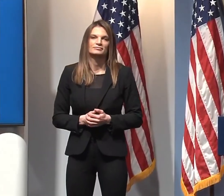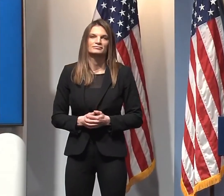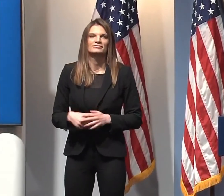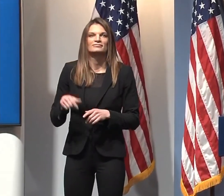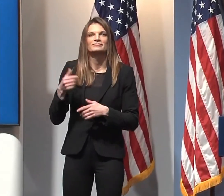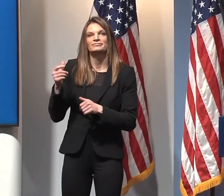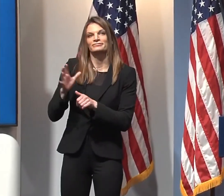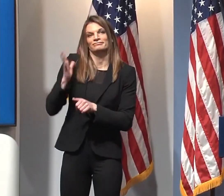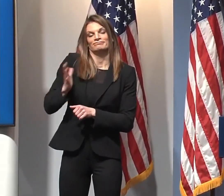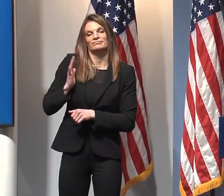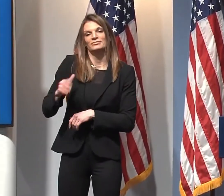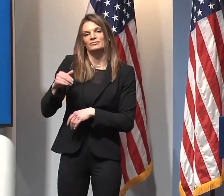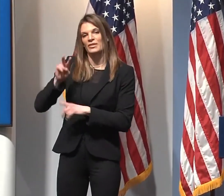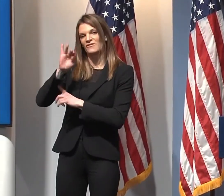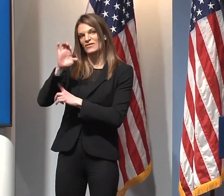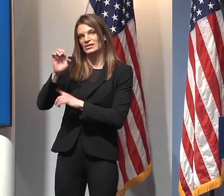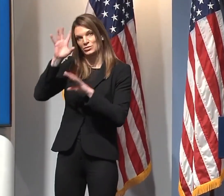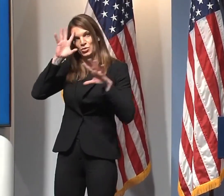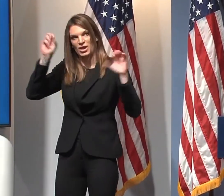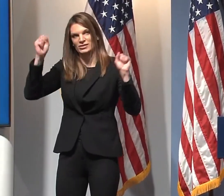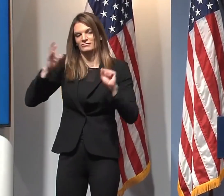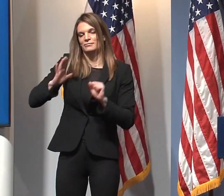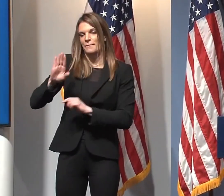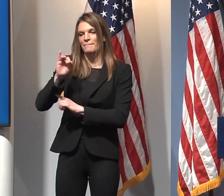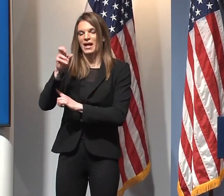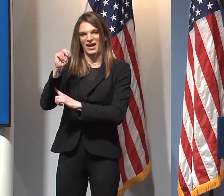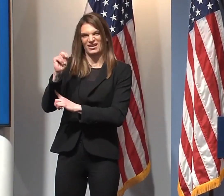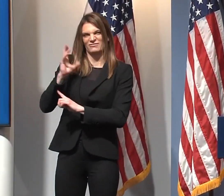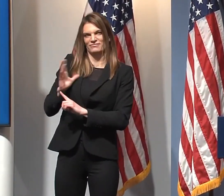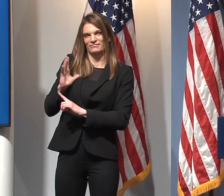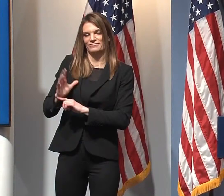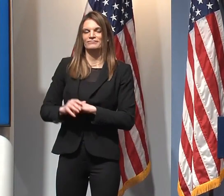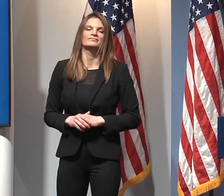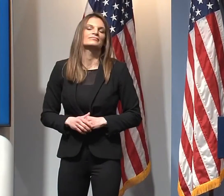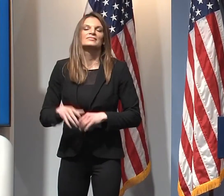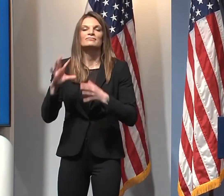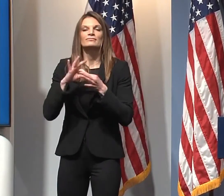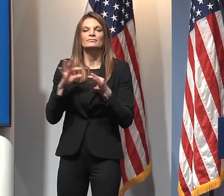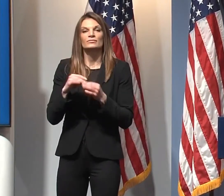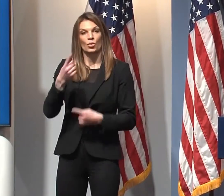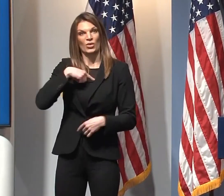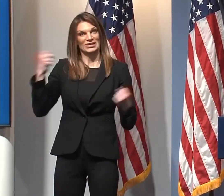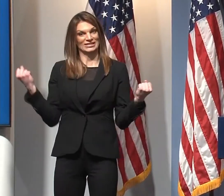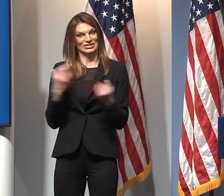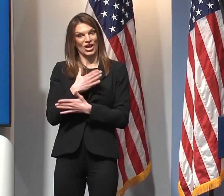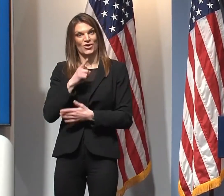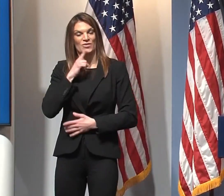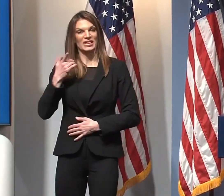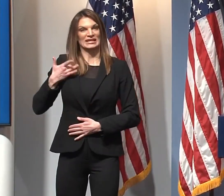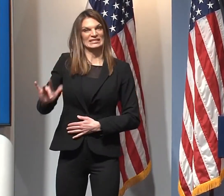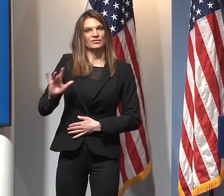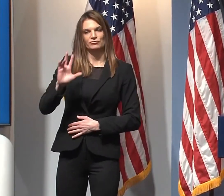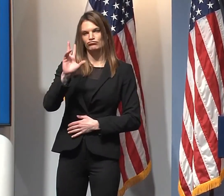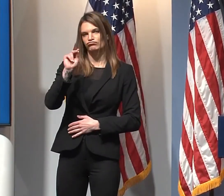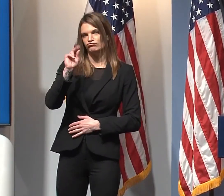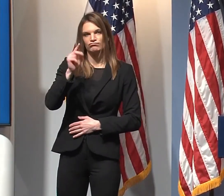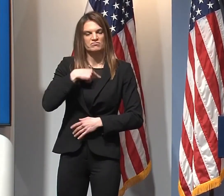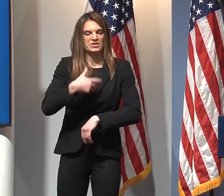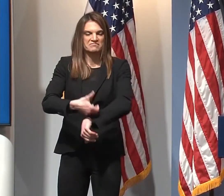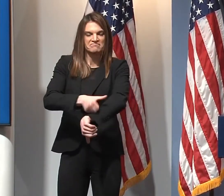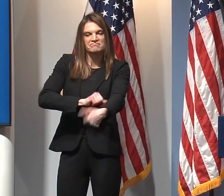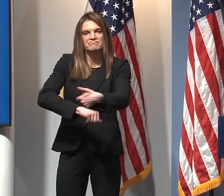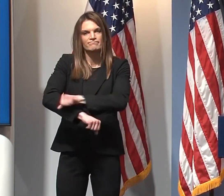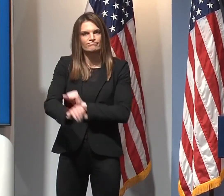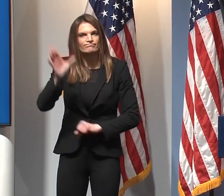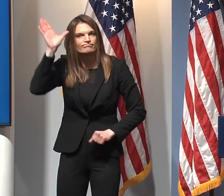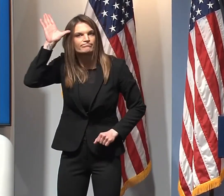words of then Vice President Biden in 2016, we do not scare easily. We never bow. We never bend.